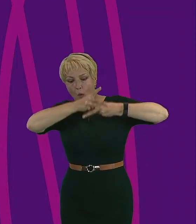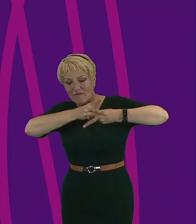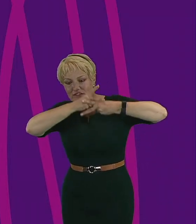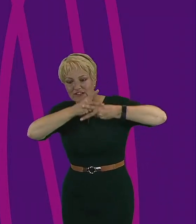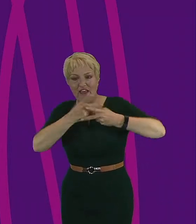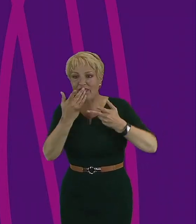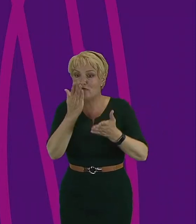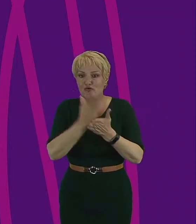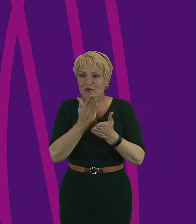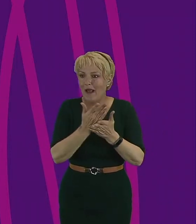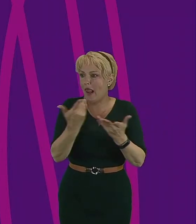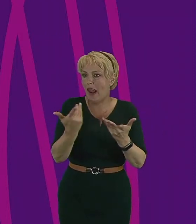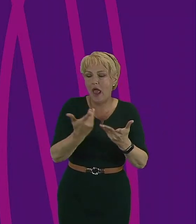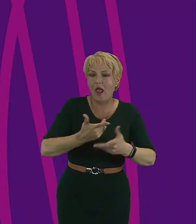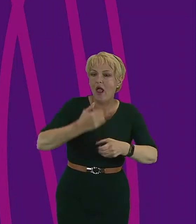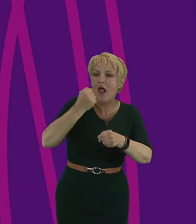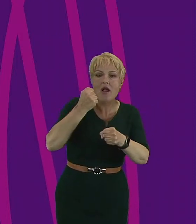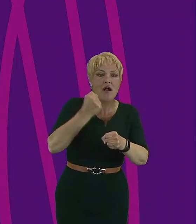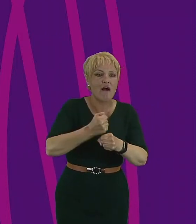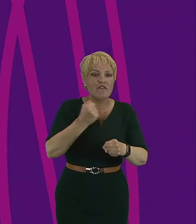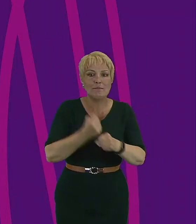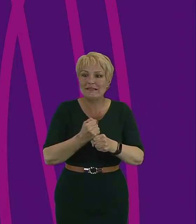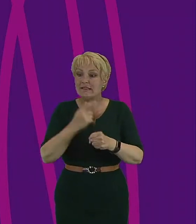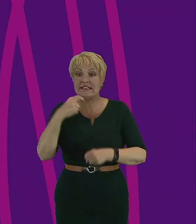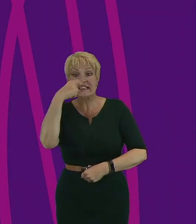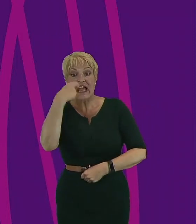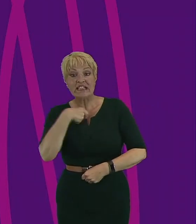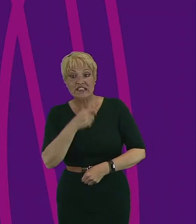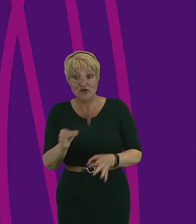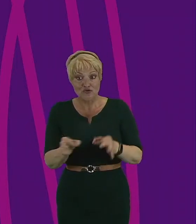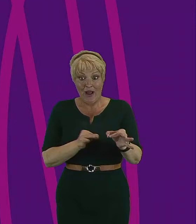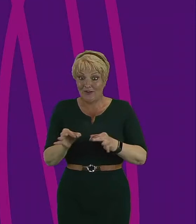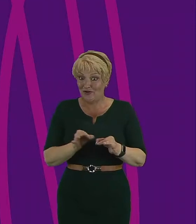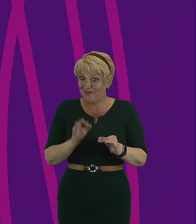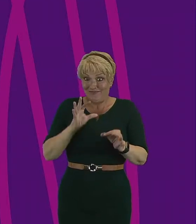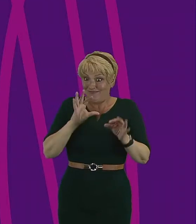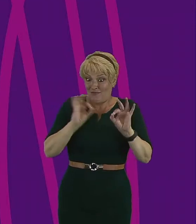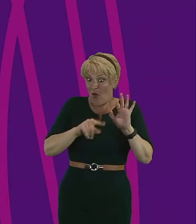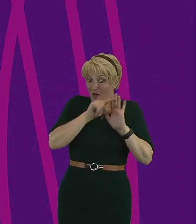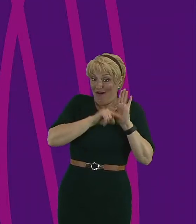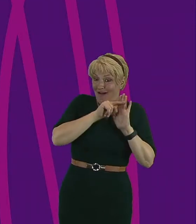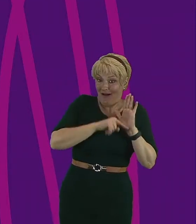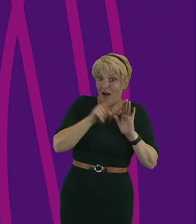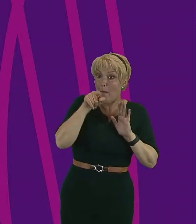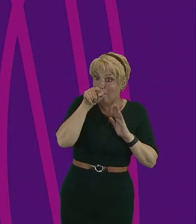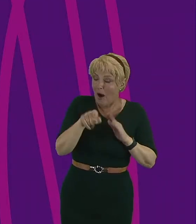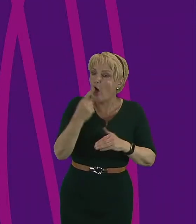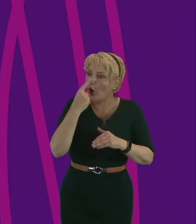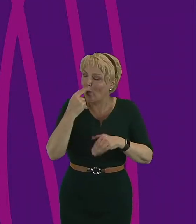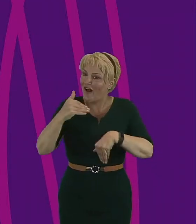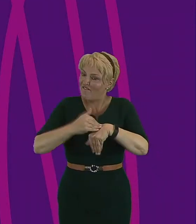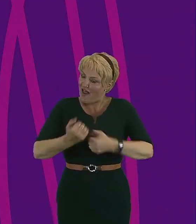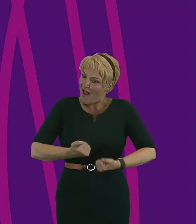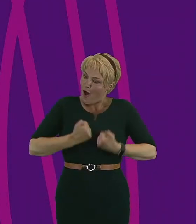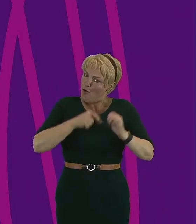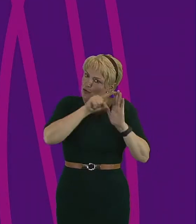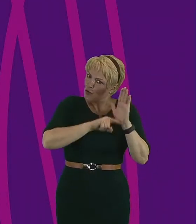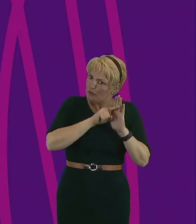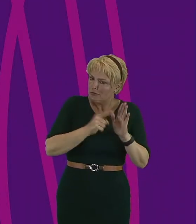regulations, such as the government's testing strategy, which may nevertheless have a strong bearing on the regulations